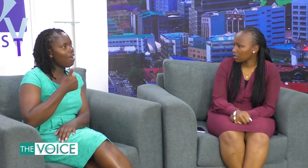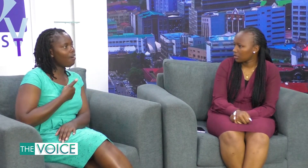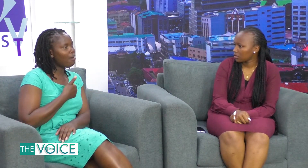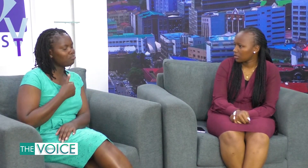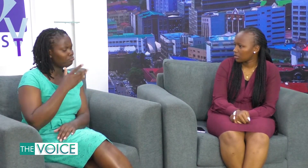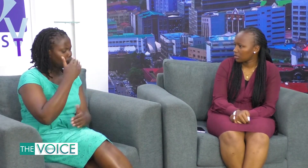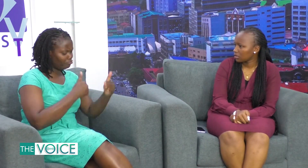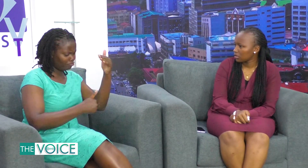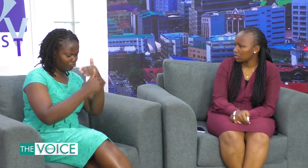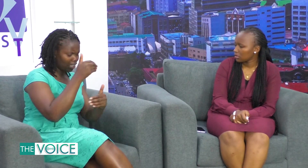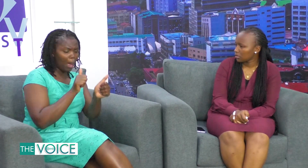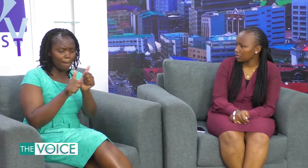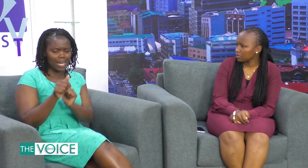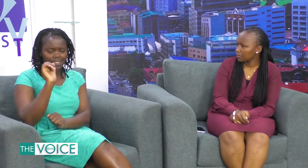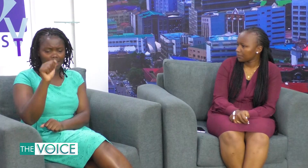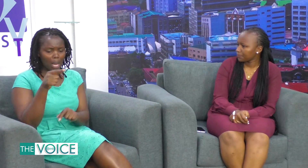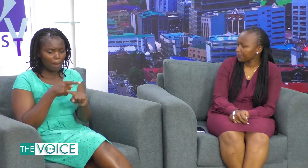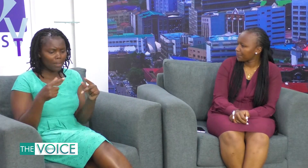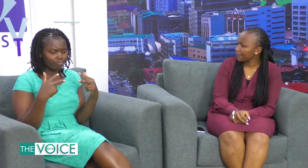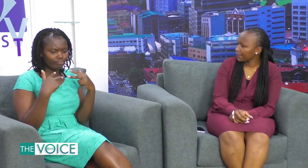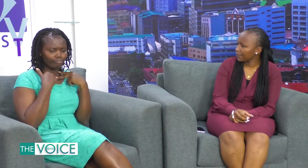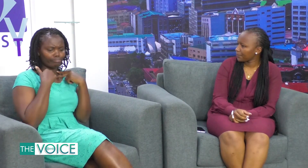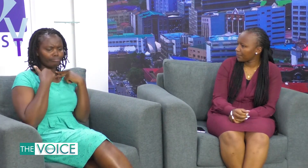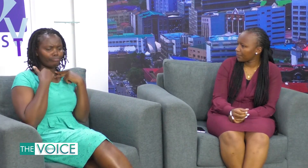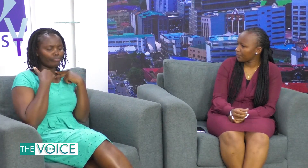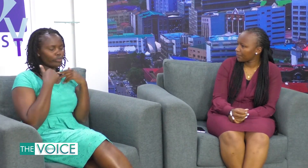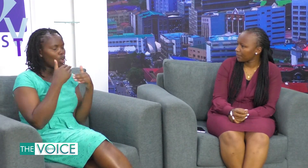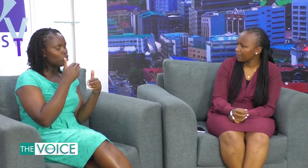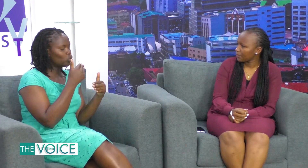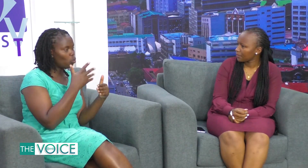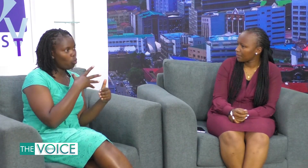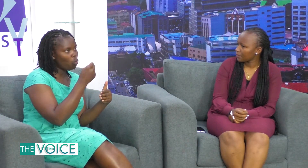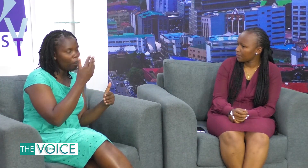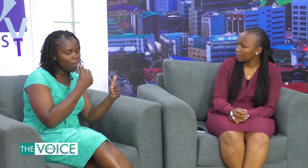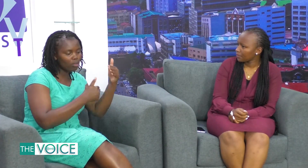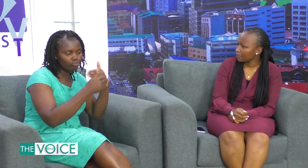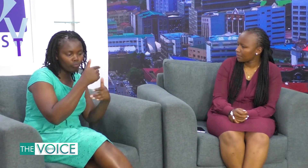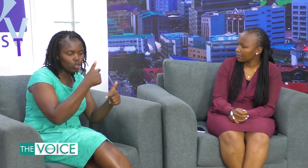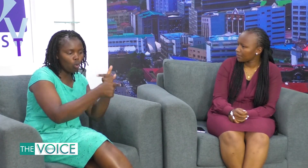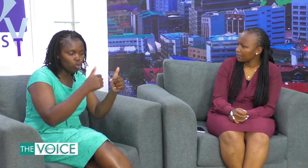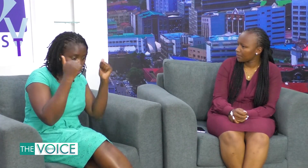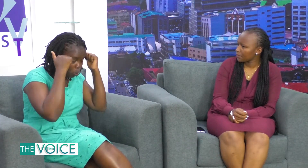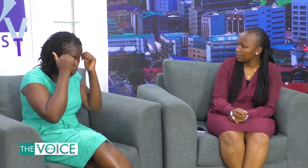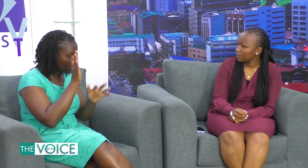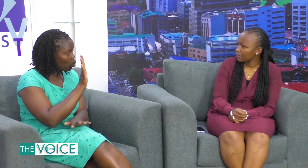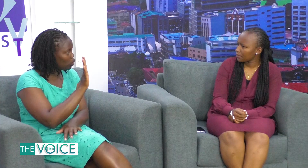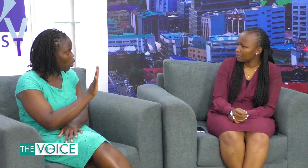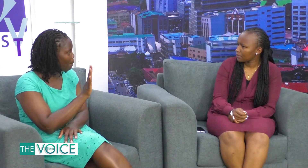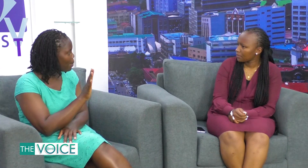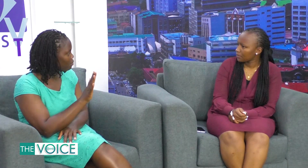Now you've seen many times, you'll find girls doing different courses, but sometimes they get stuck to go to the university to